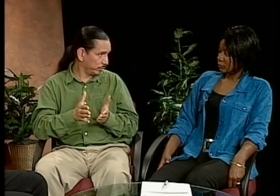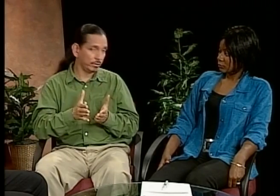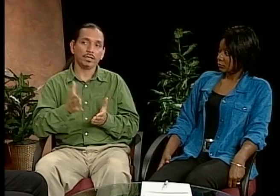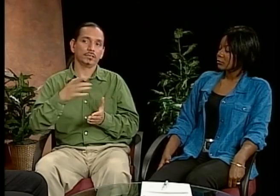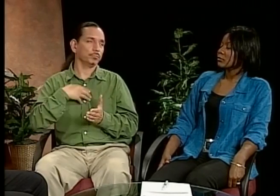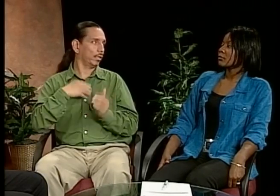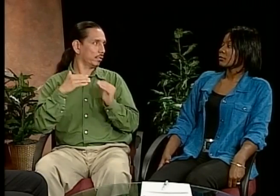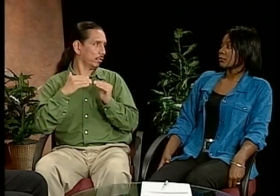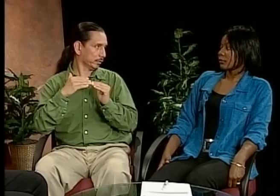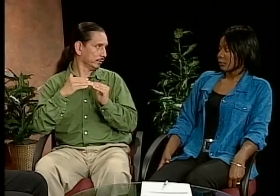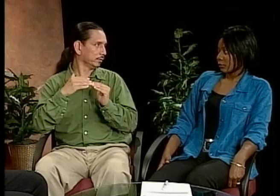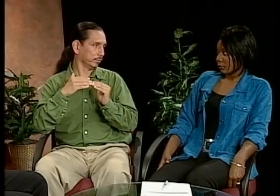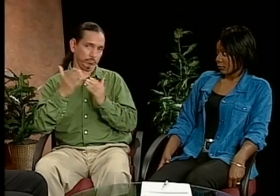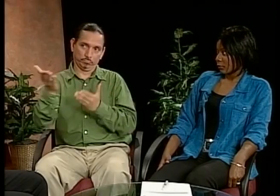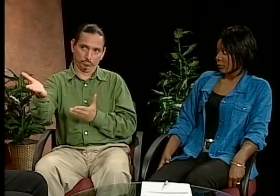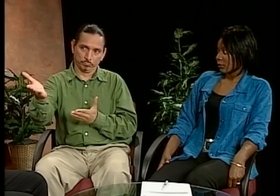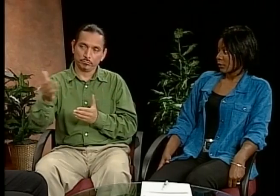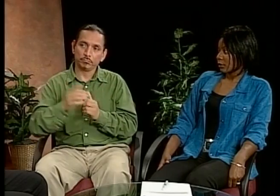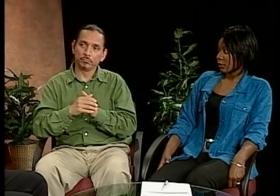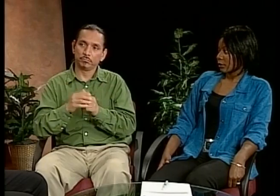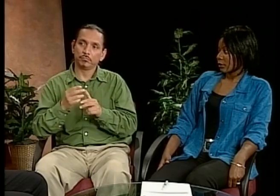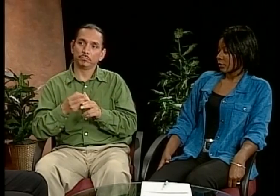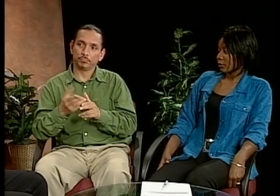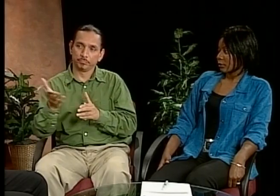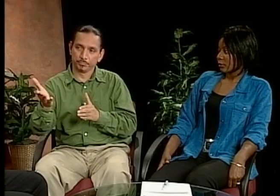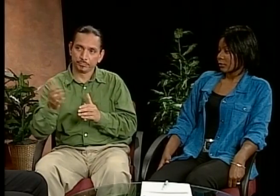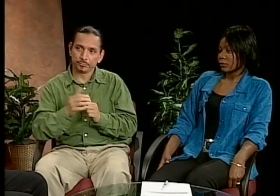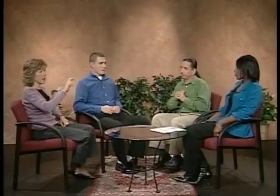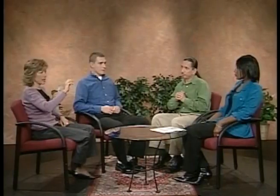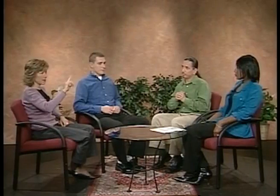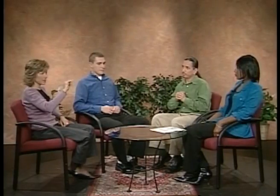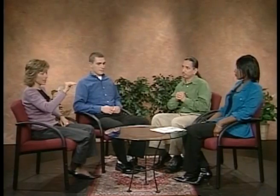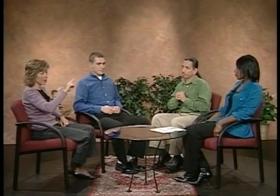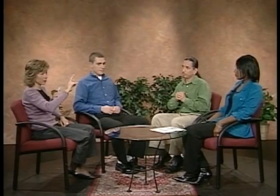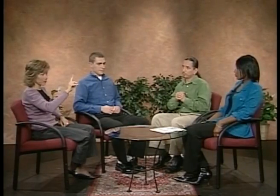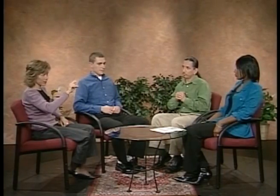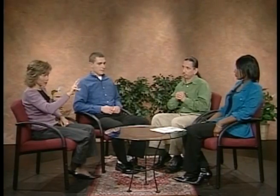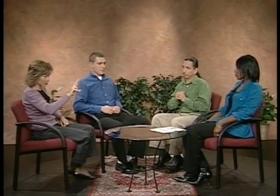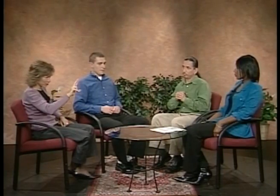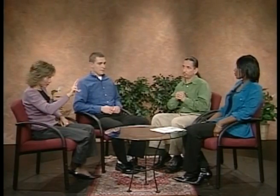deaf interpreter. I have a colleague here with me, and my name is Carolyn Ressler. Okay.